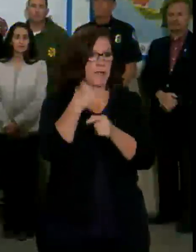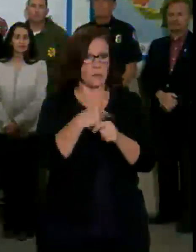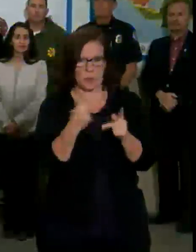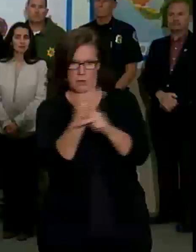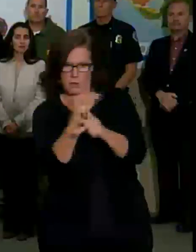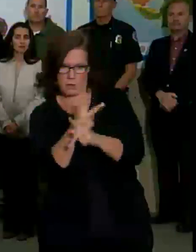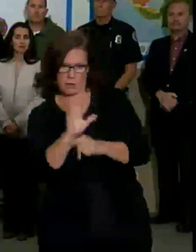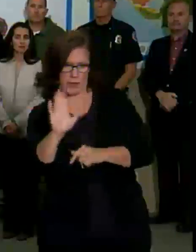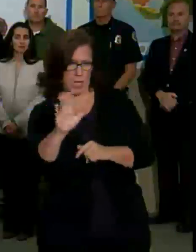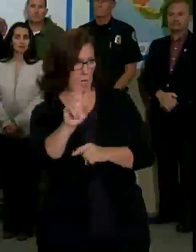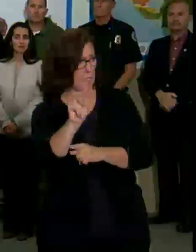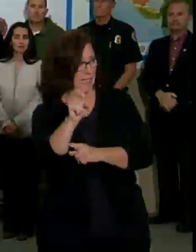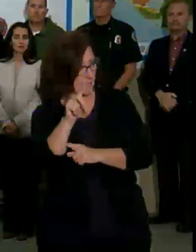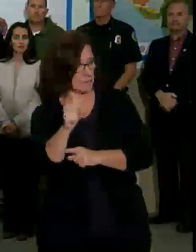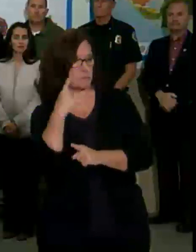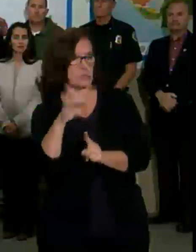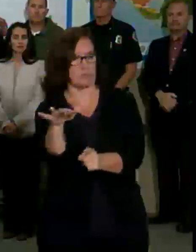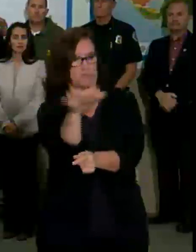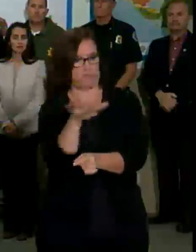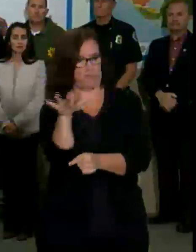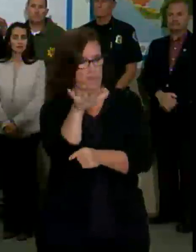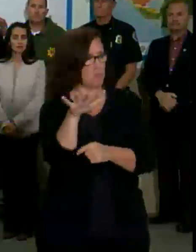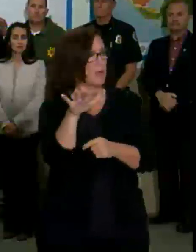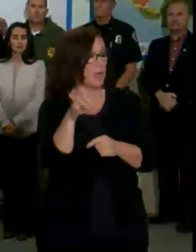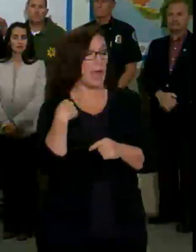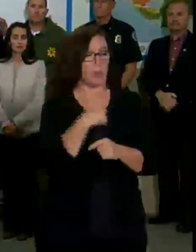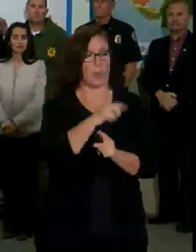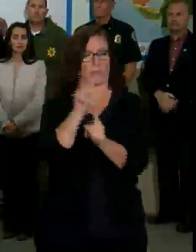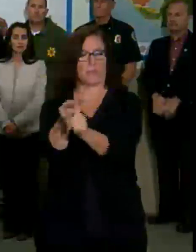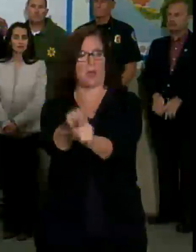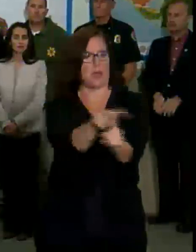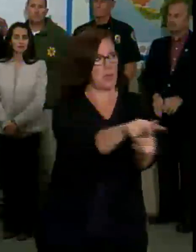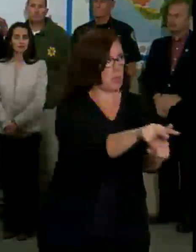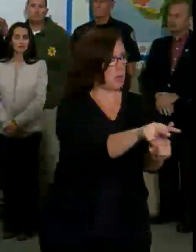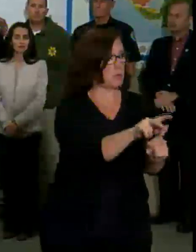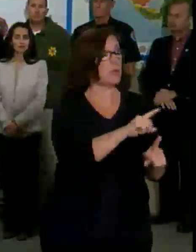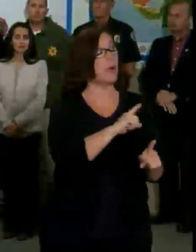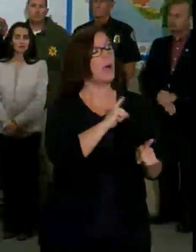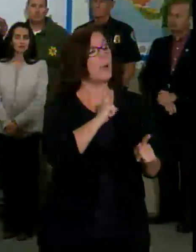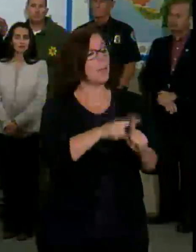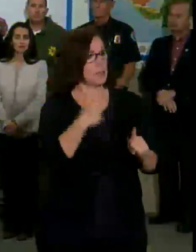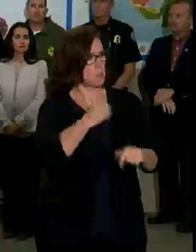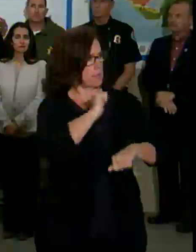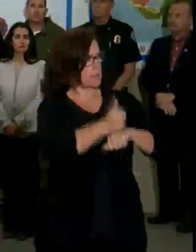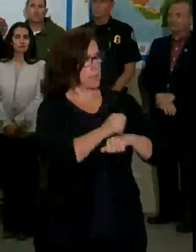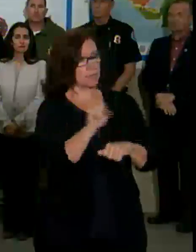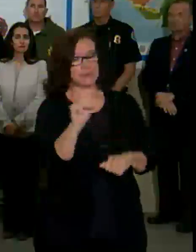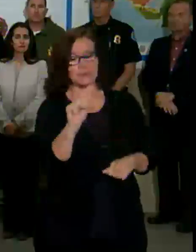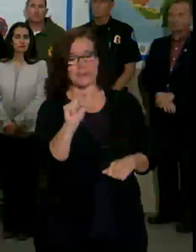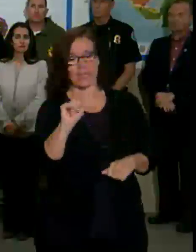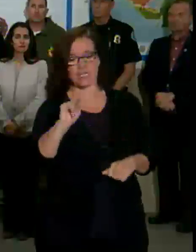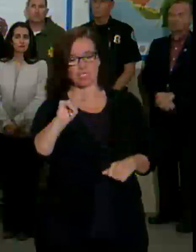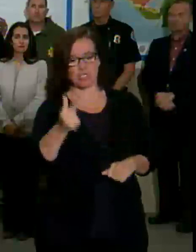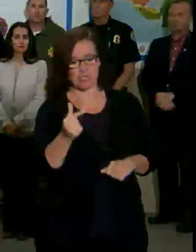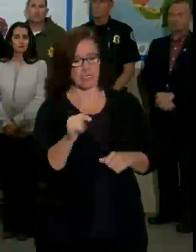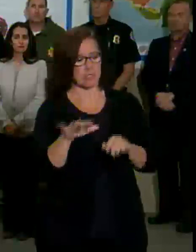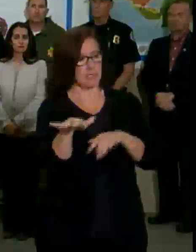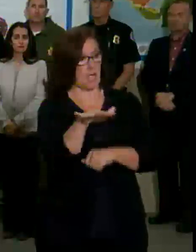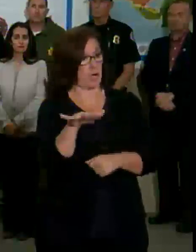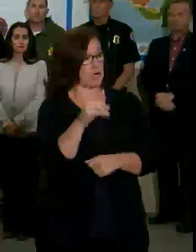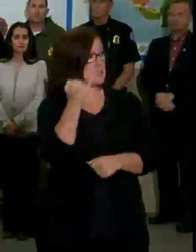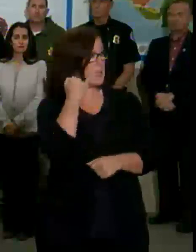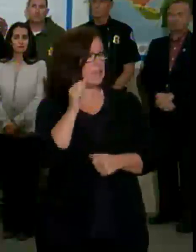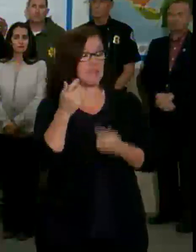area, and we assign the resources as appropriate. We also establish staging areas. Should the fire intensity be greater